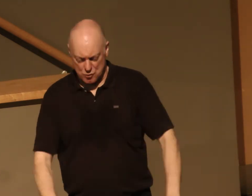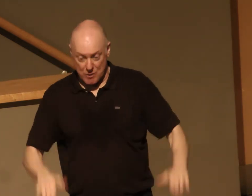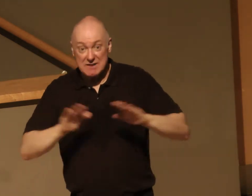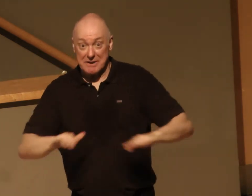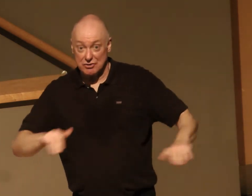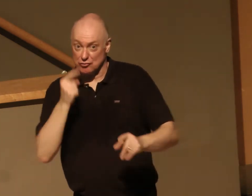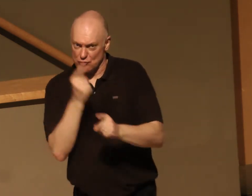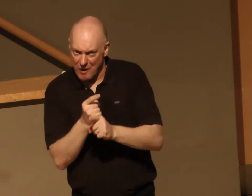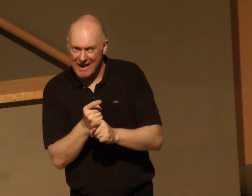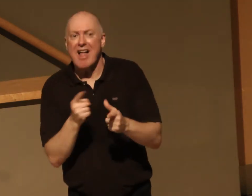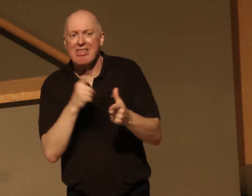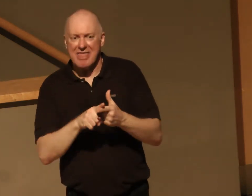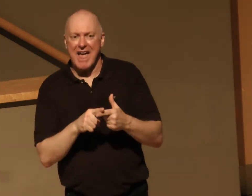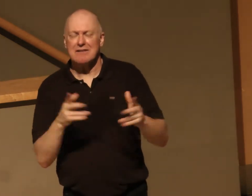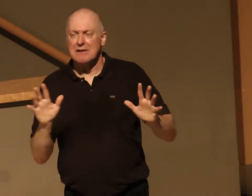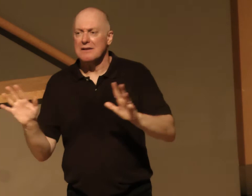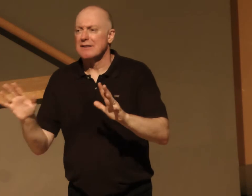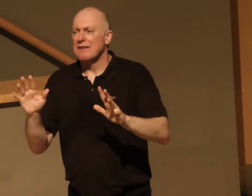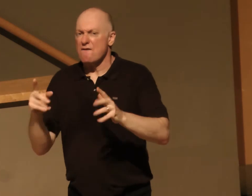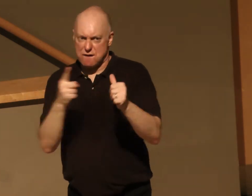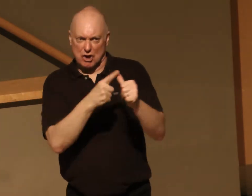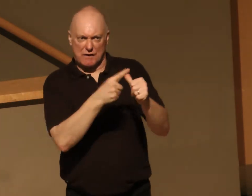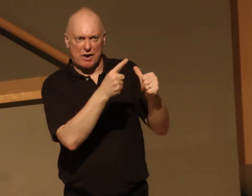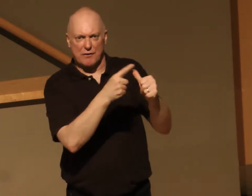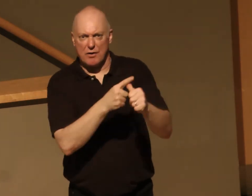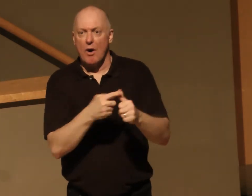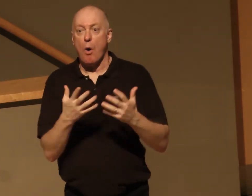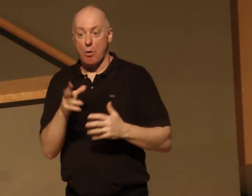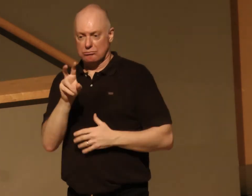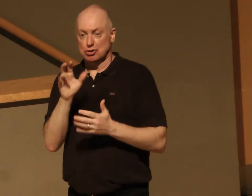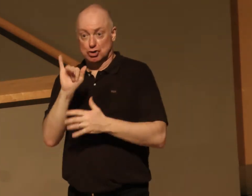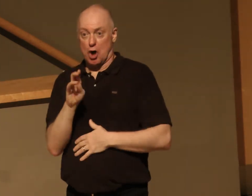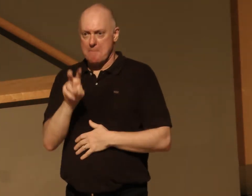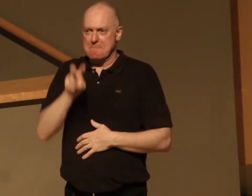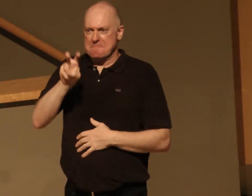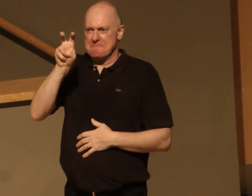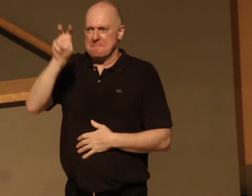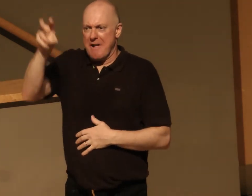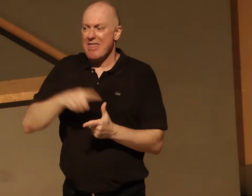successful that's going to satisfy my life oh if I just climb the corporate ladder get up here that's going to make me really happy